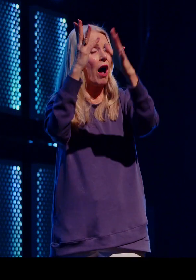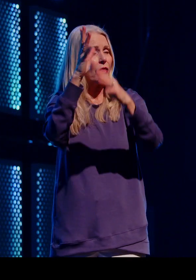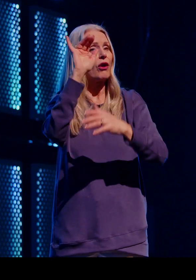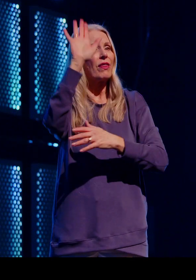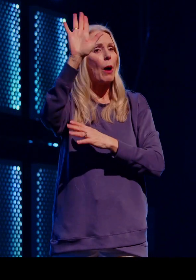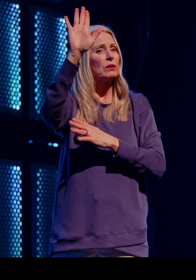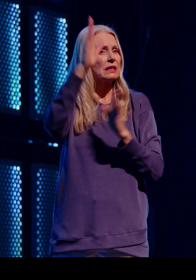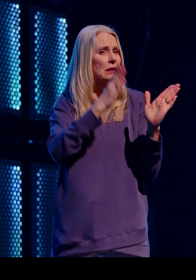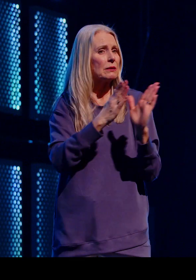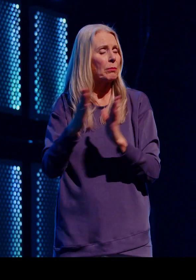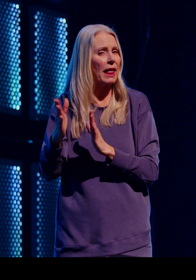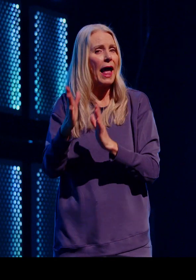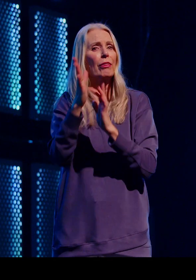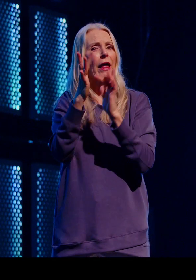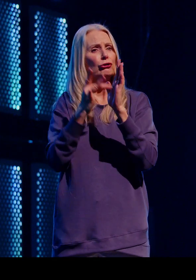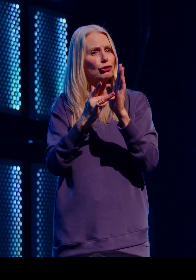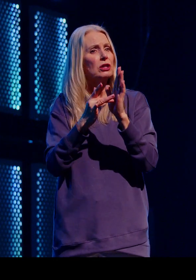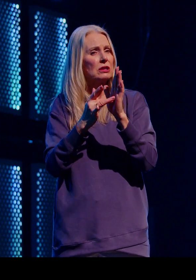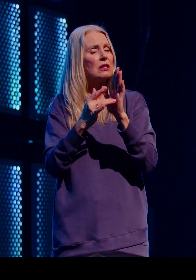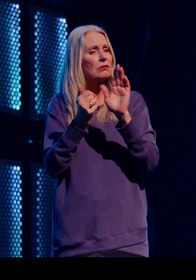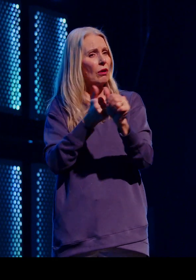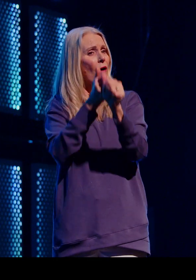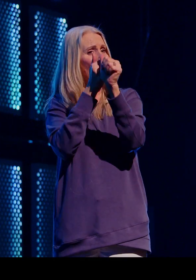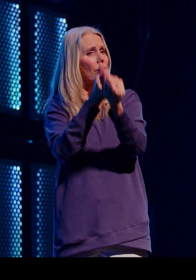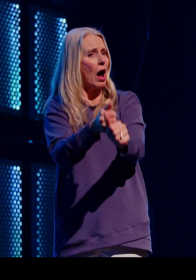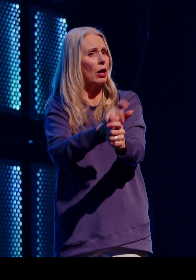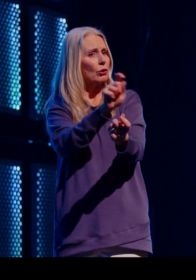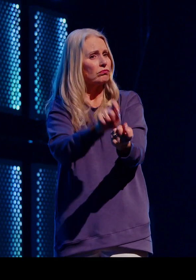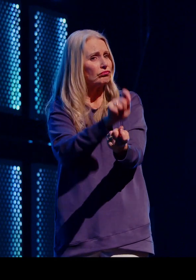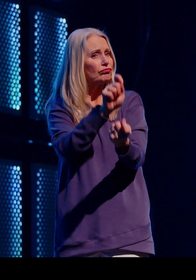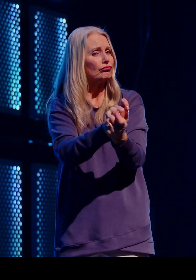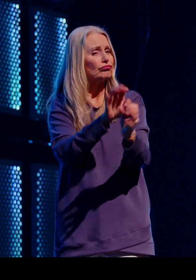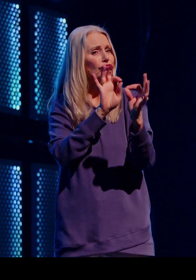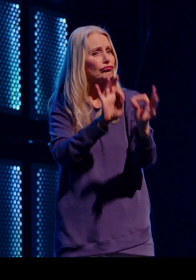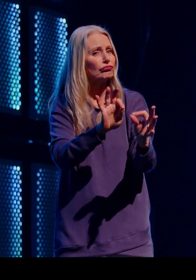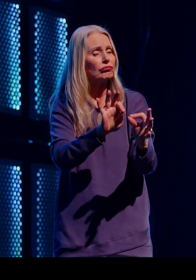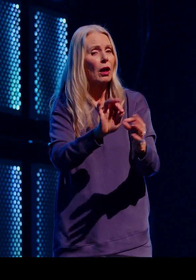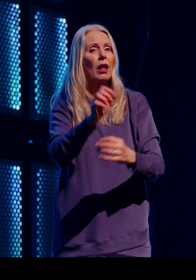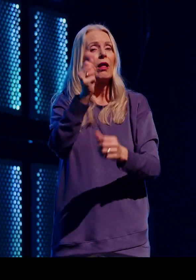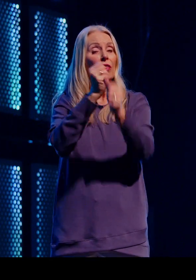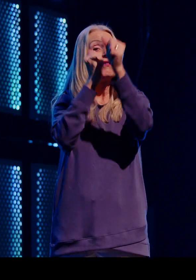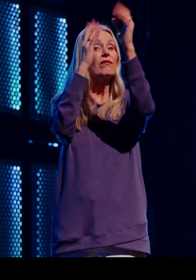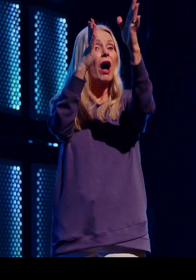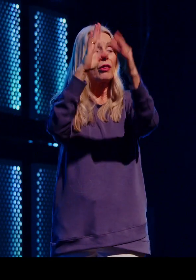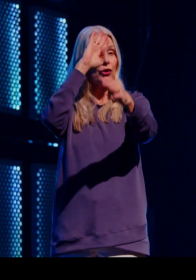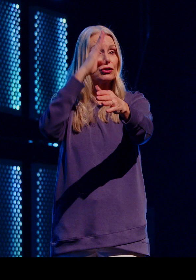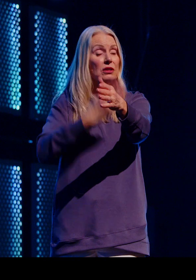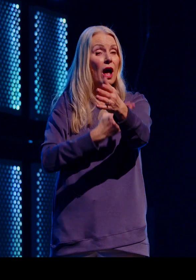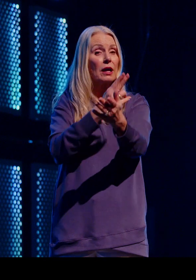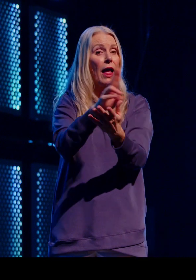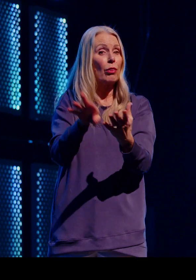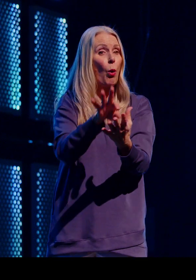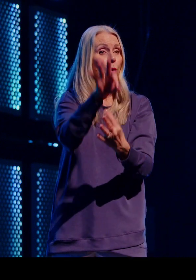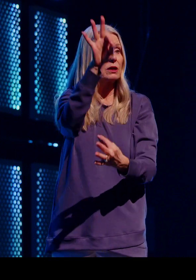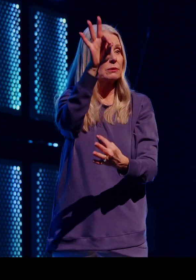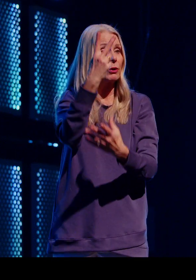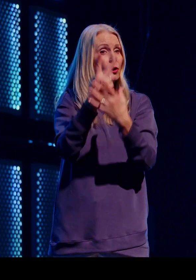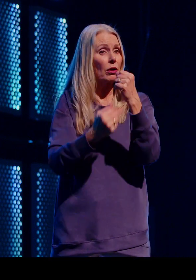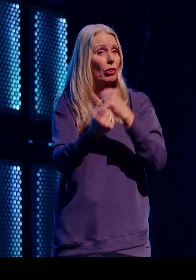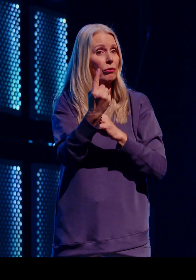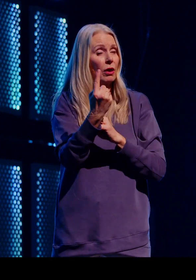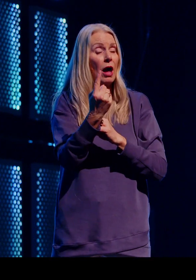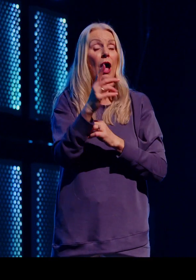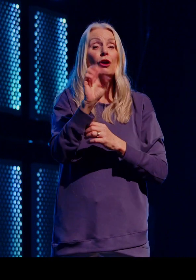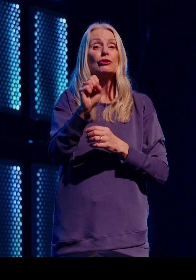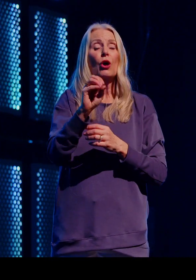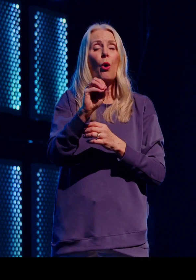Jesus was executing. So they're in it together, the Father, the Son, and the Spirit. And so why is that important to us? Because I think what's at root of that